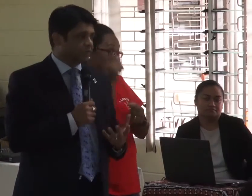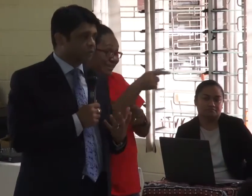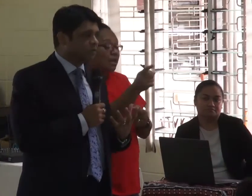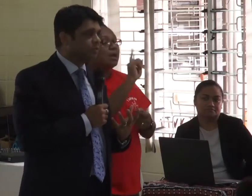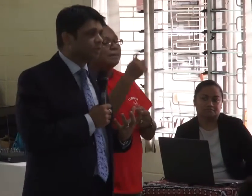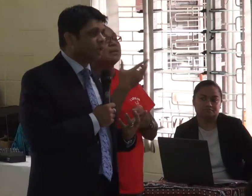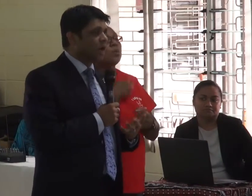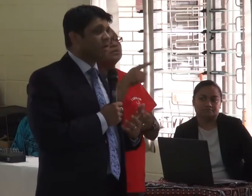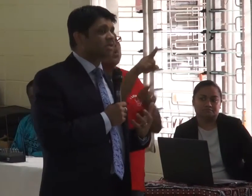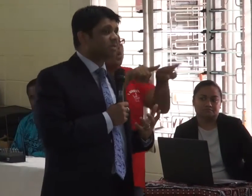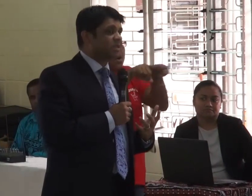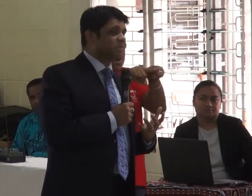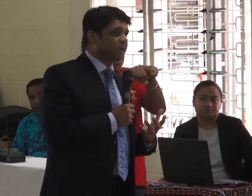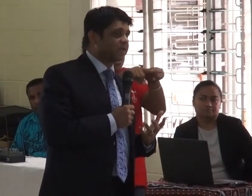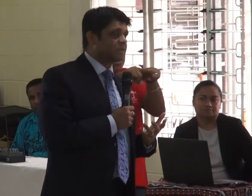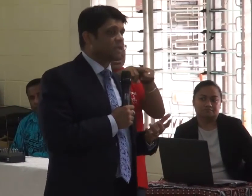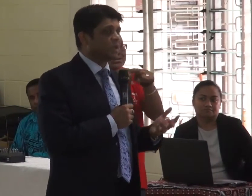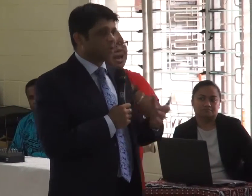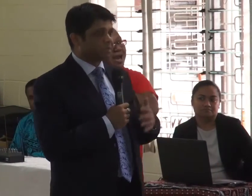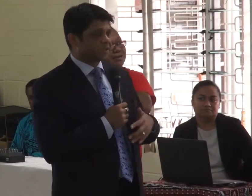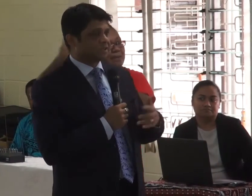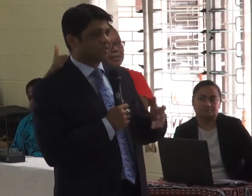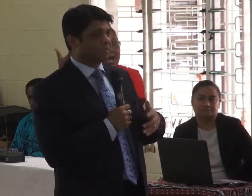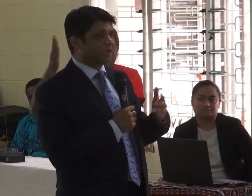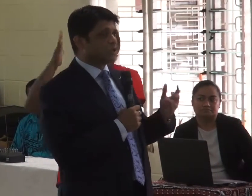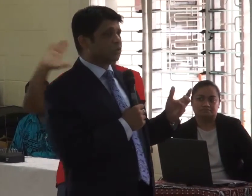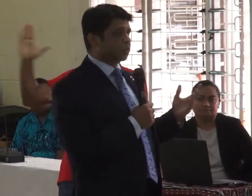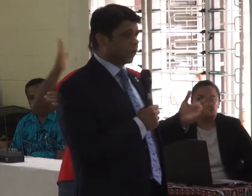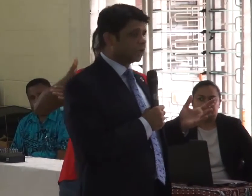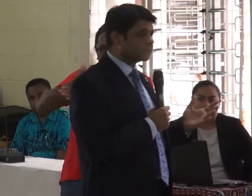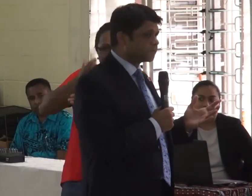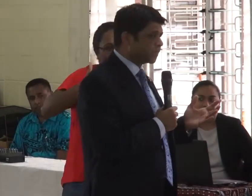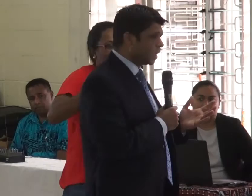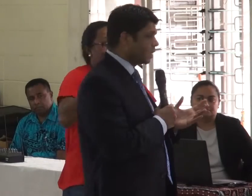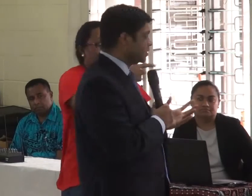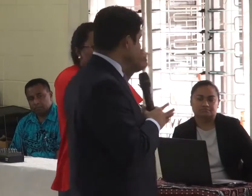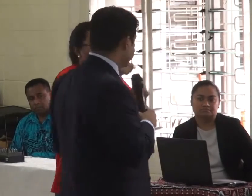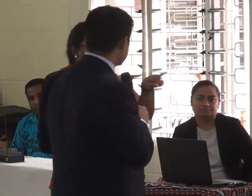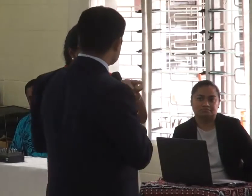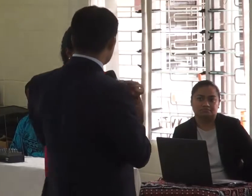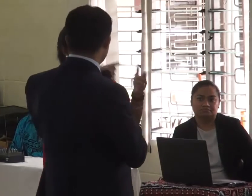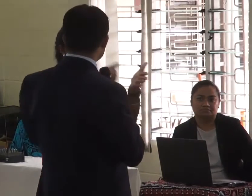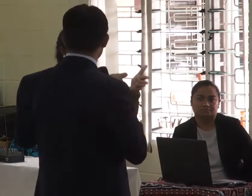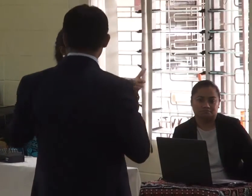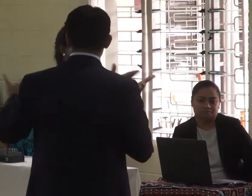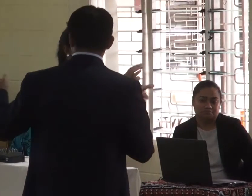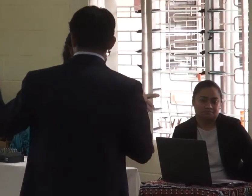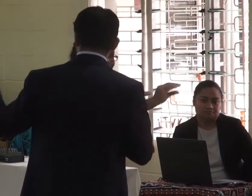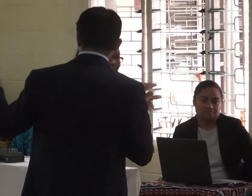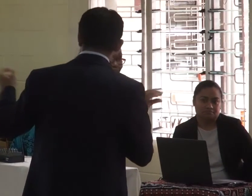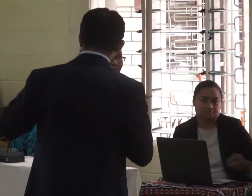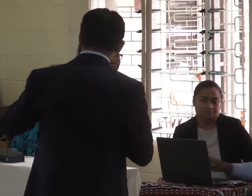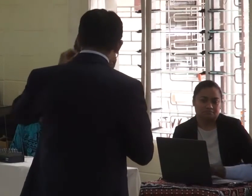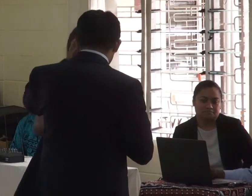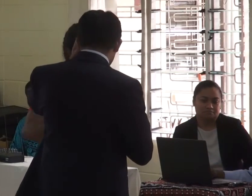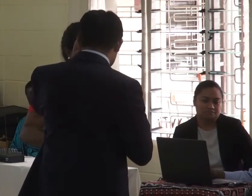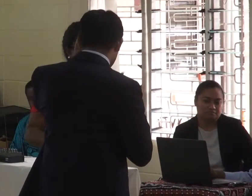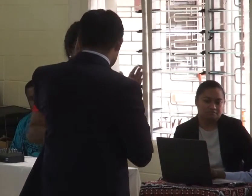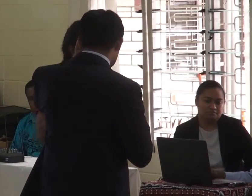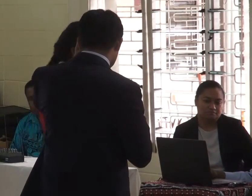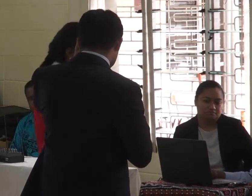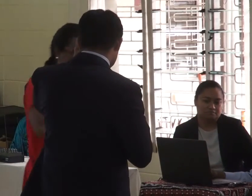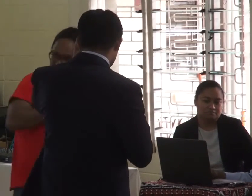What do we have to do? How is the money spent? What percentage of money goes where? If I can just go back to the slide where you showed